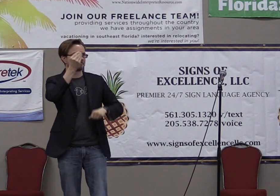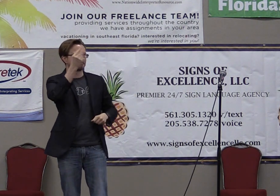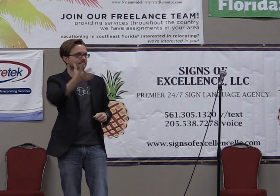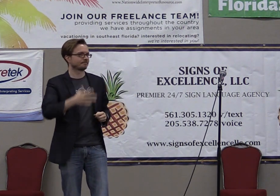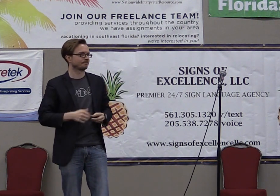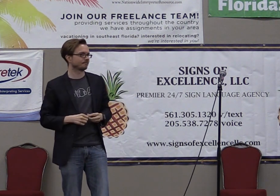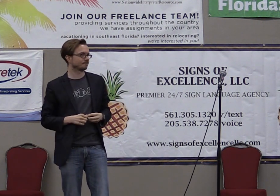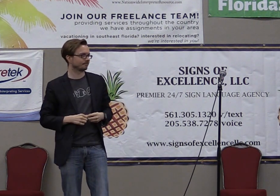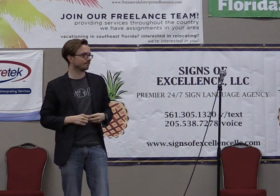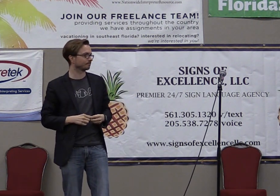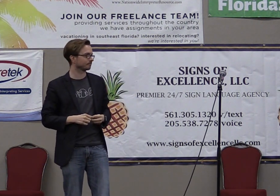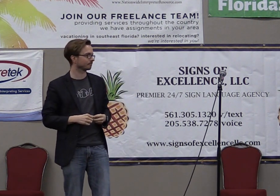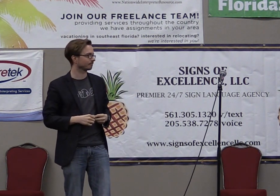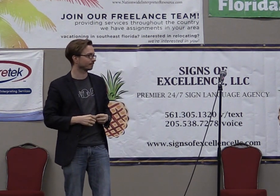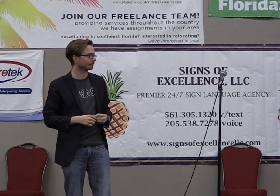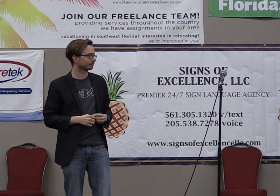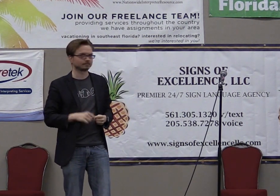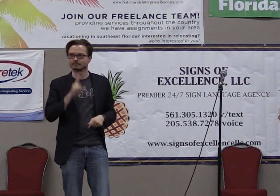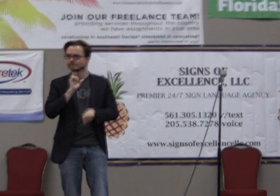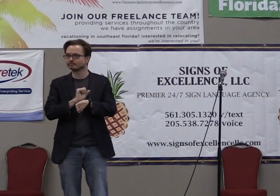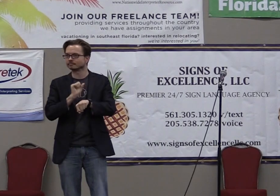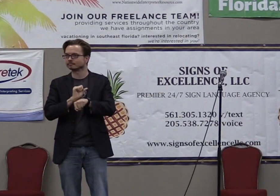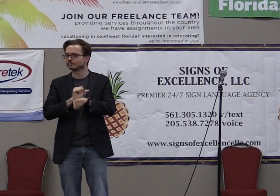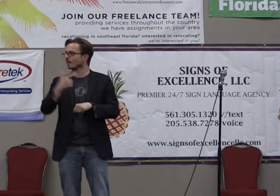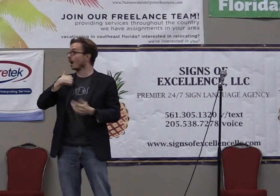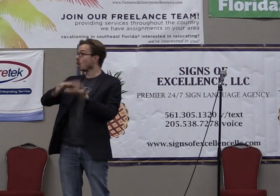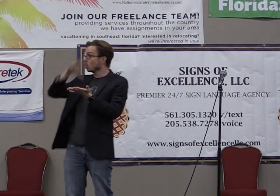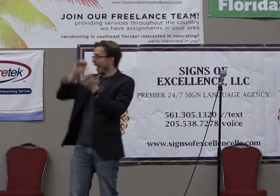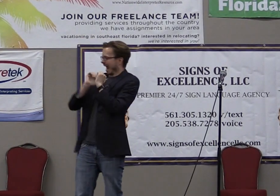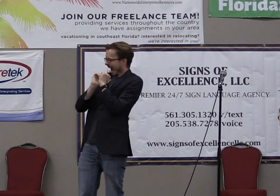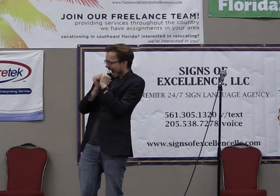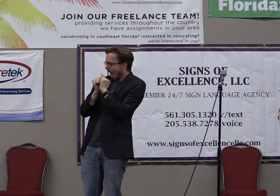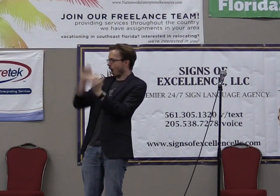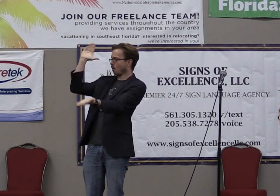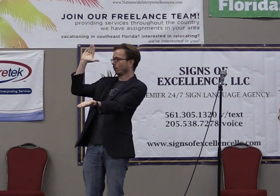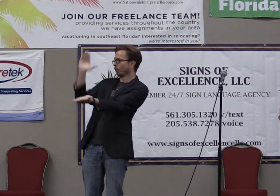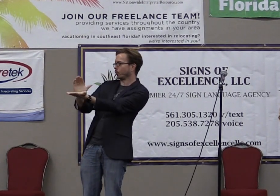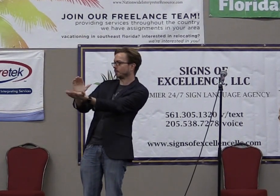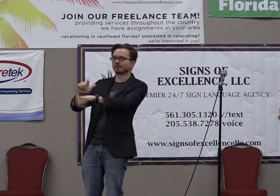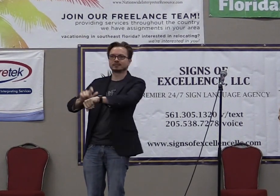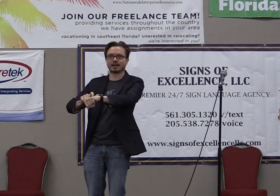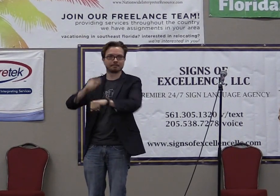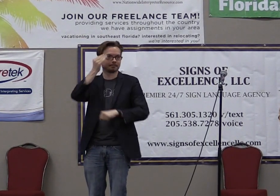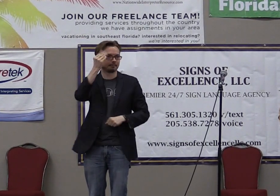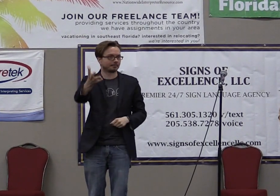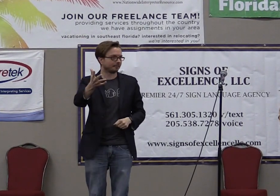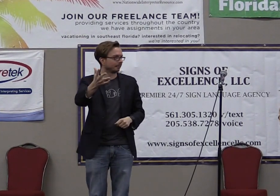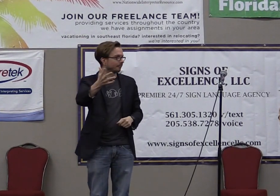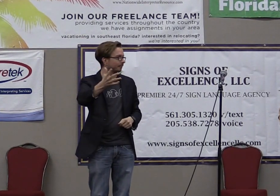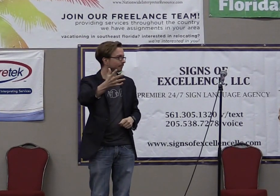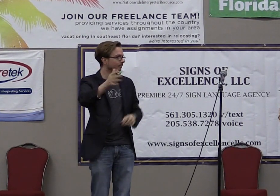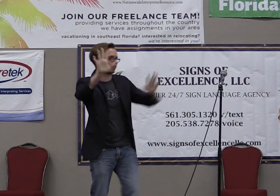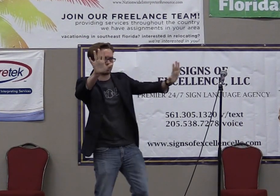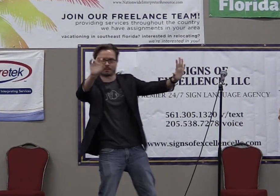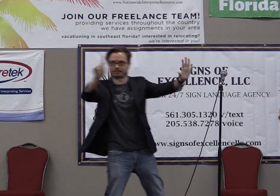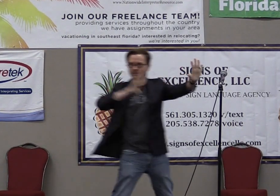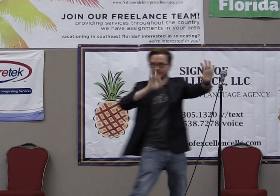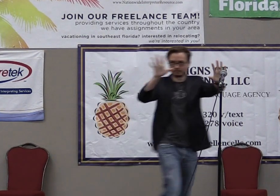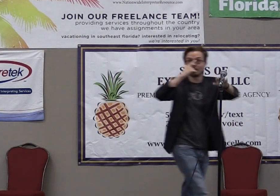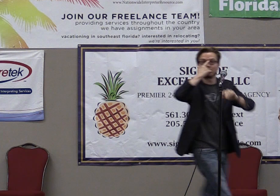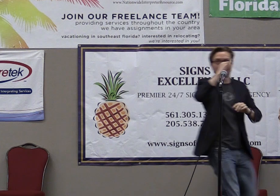to control time. Just want to let you know, truth is, I've learned how to slow down